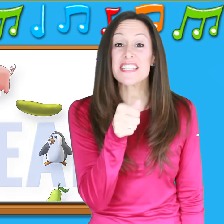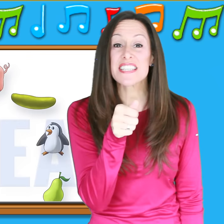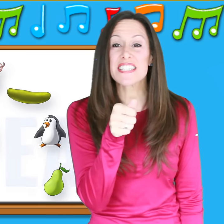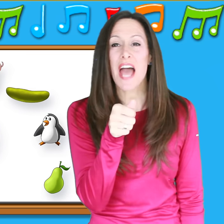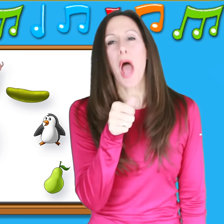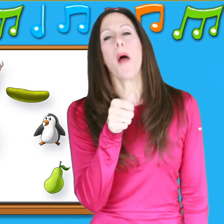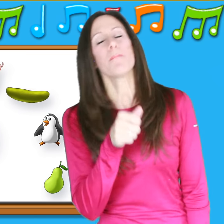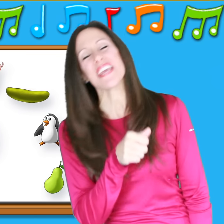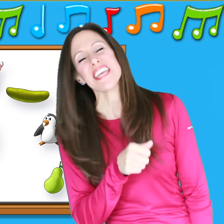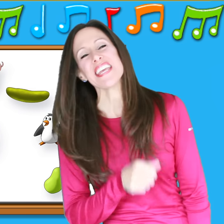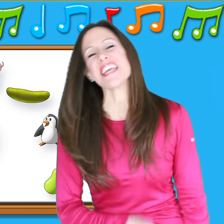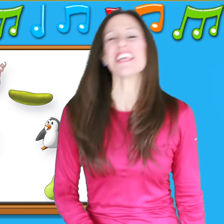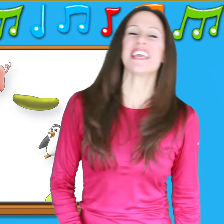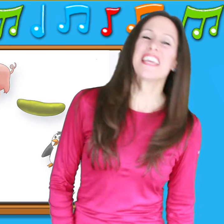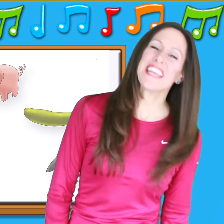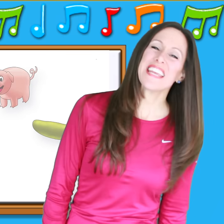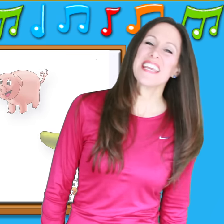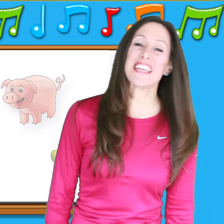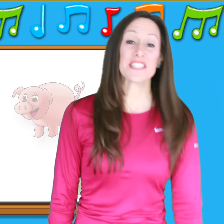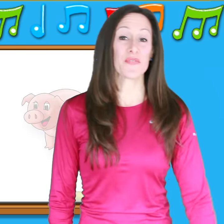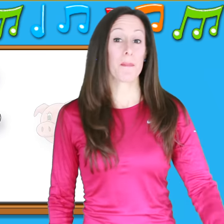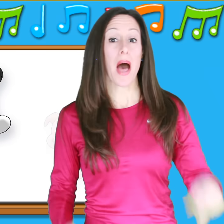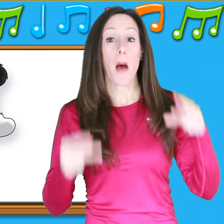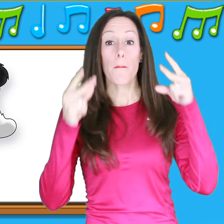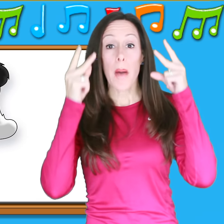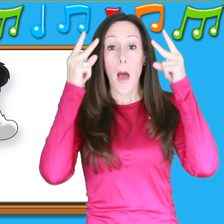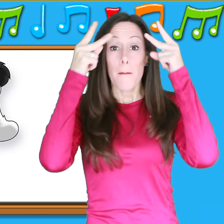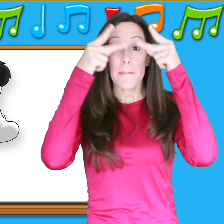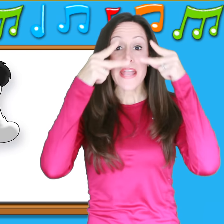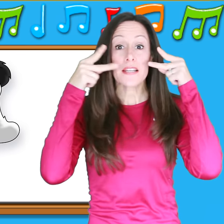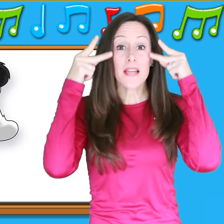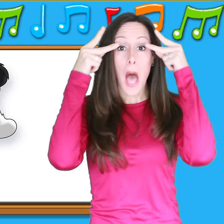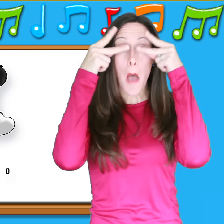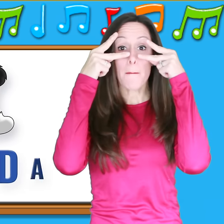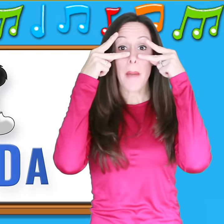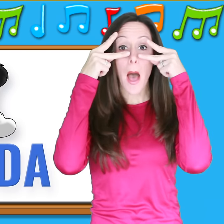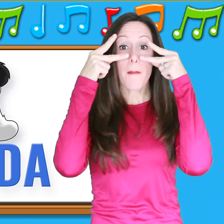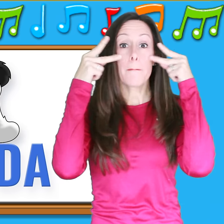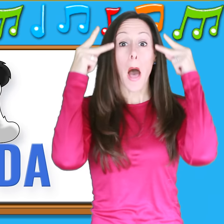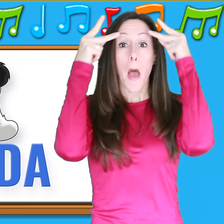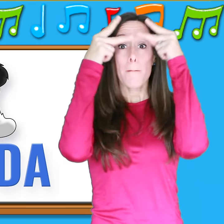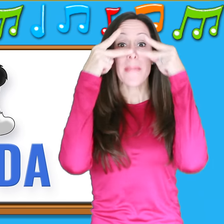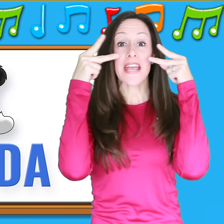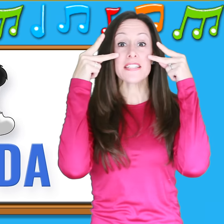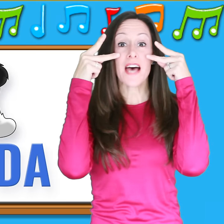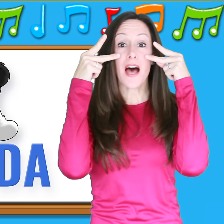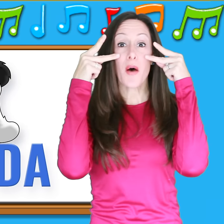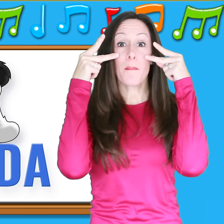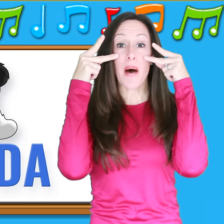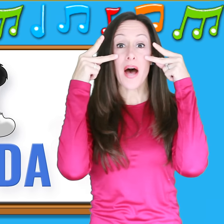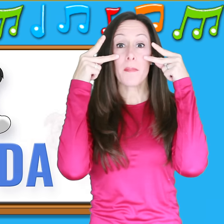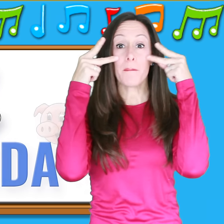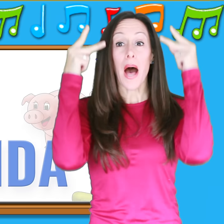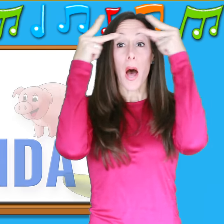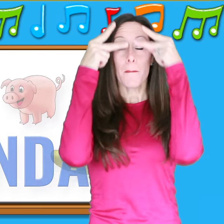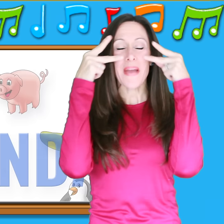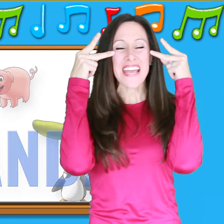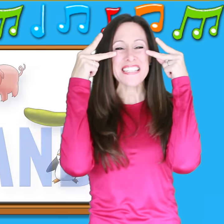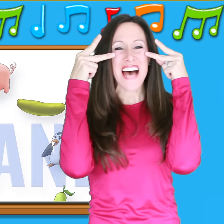peanut. P is for panda, panda, panda.